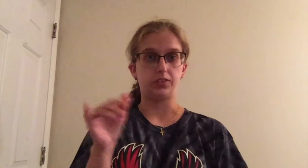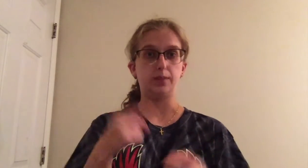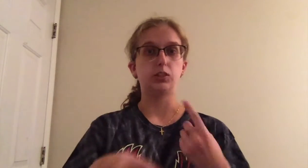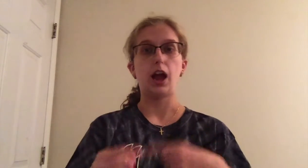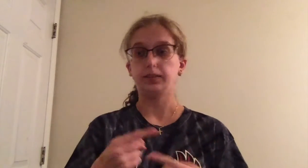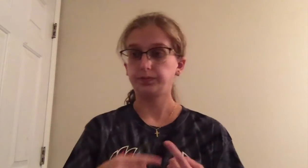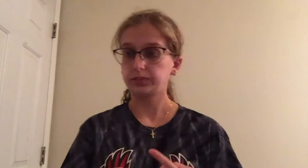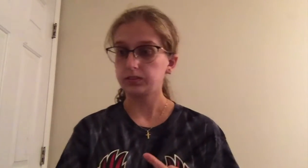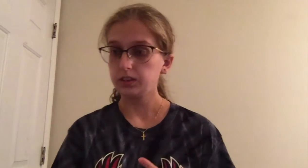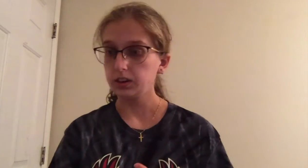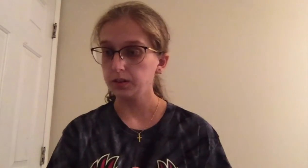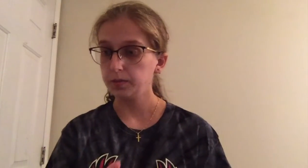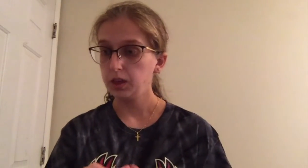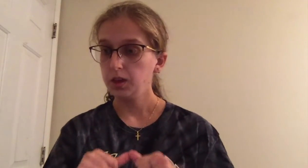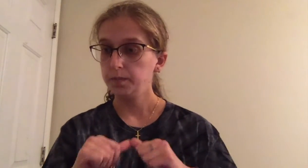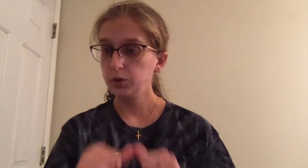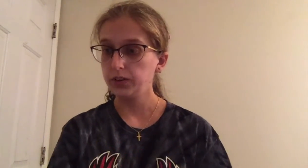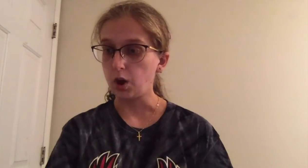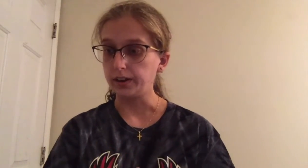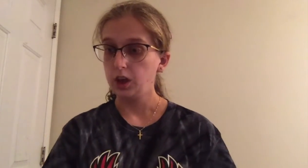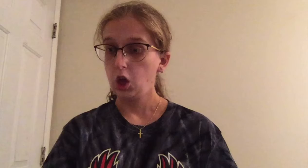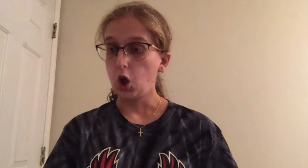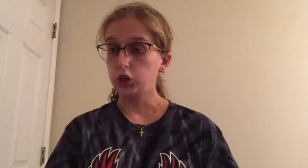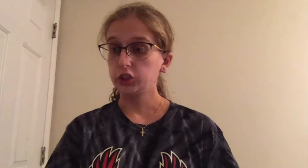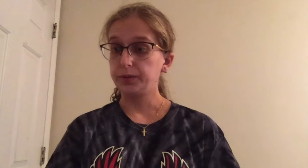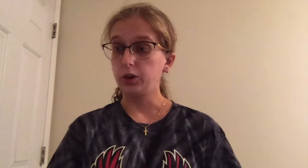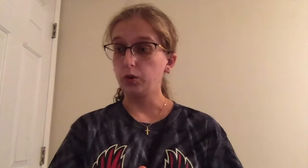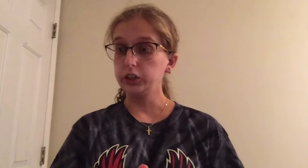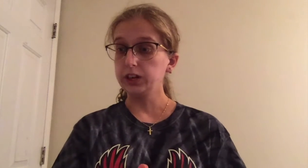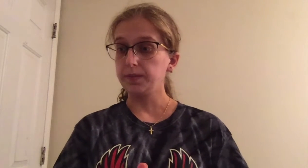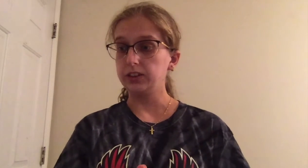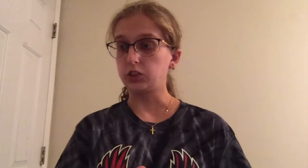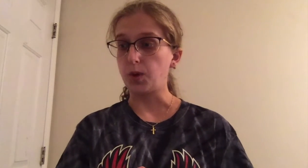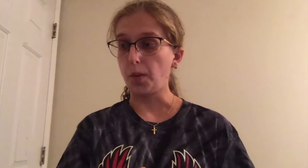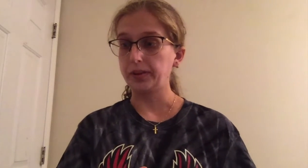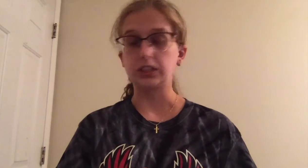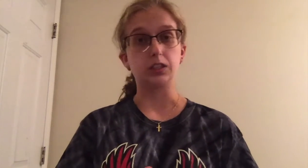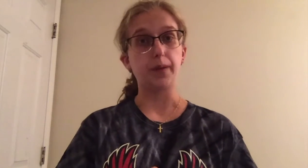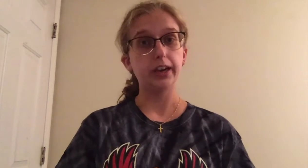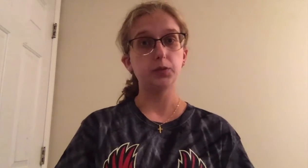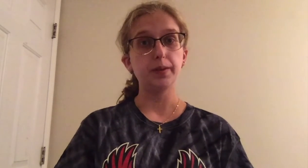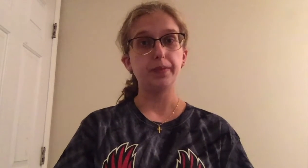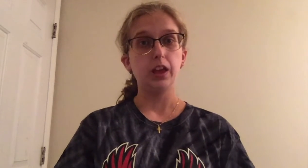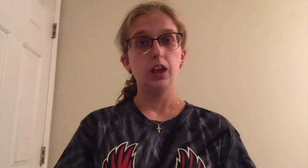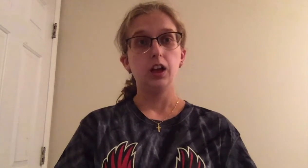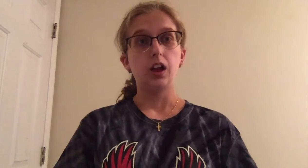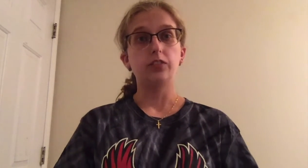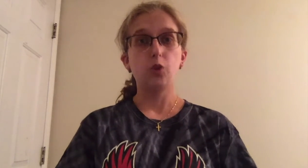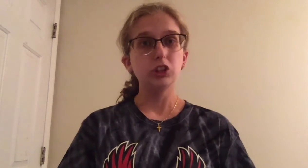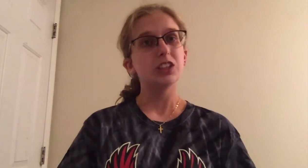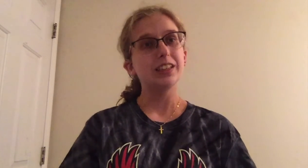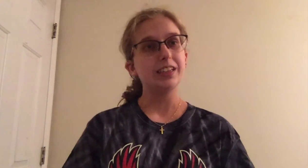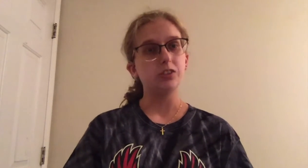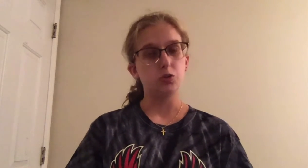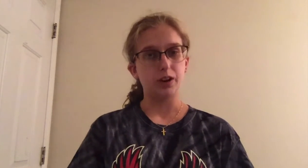sign. Moving on, entrepreneurship and small business management. Unfortunately, you would have to